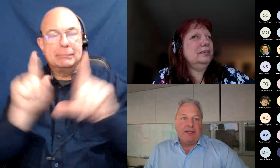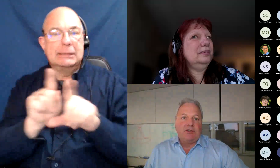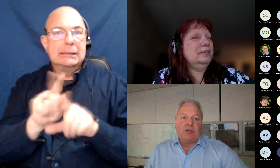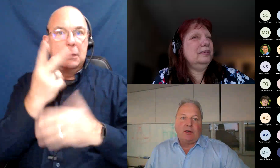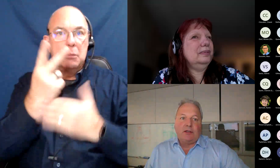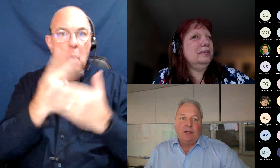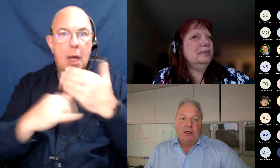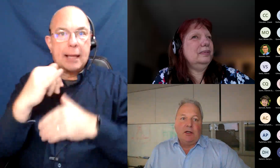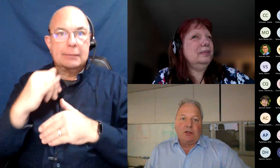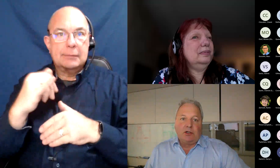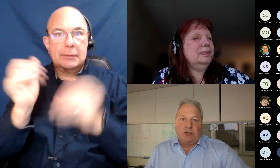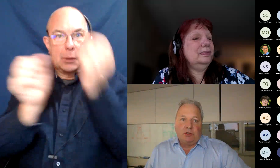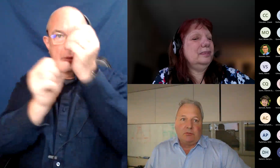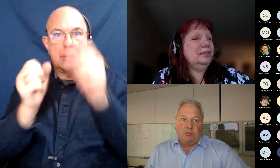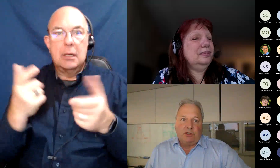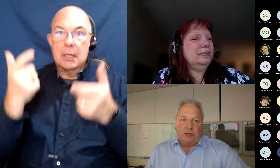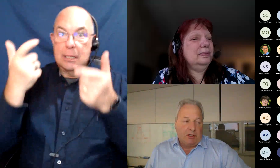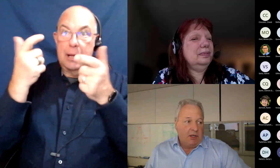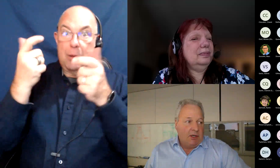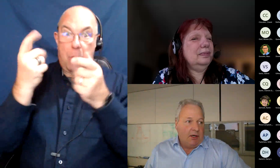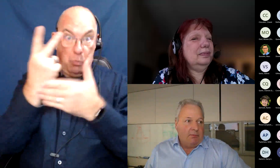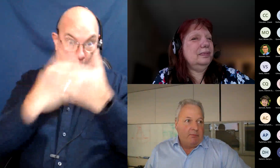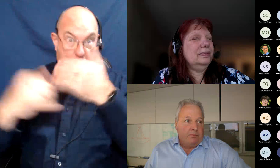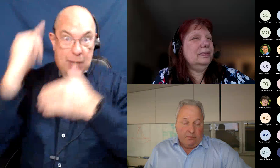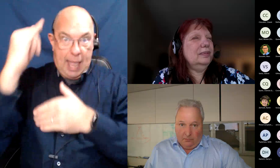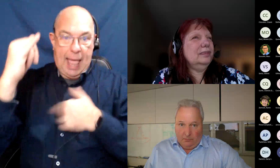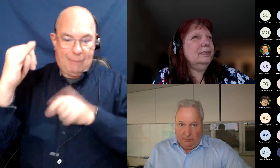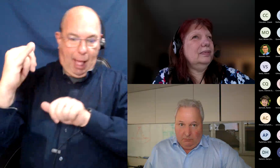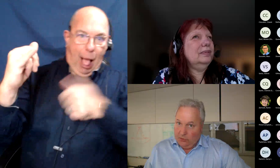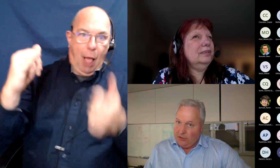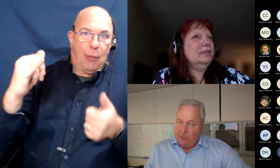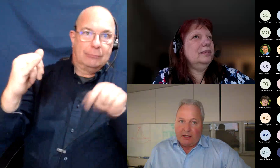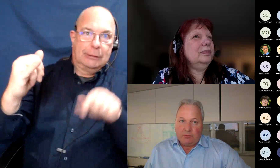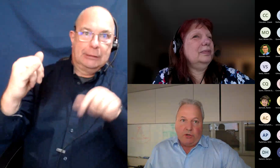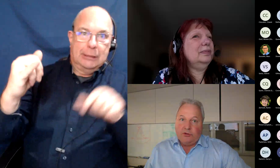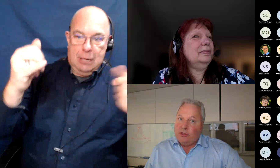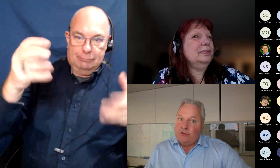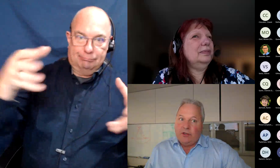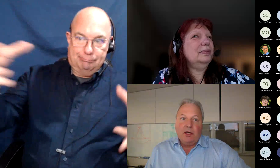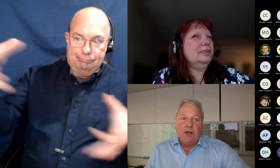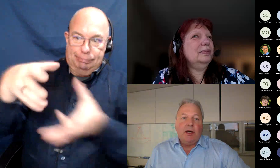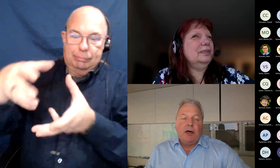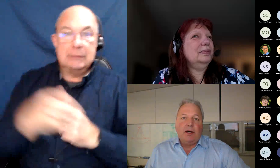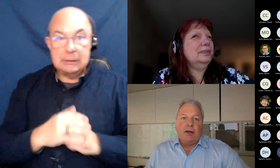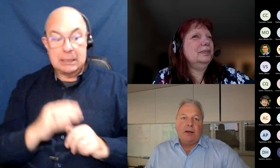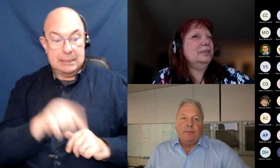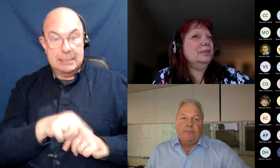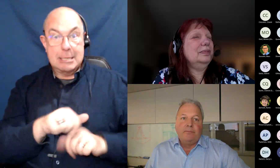project inside a larger project. Building the Passport isn't easy,